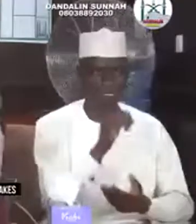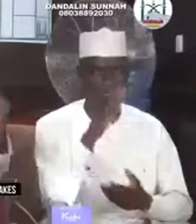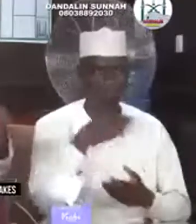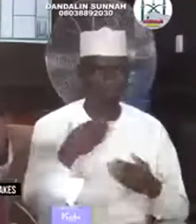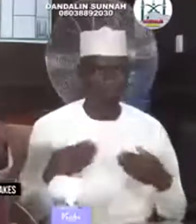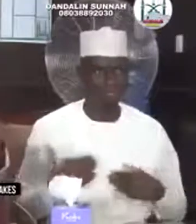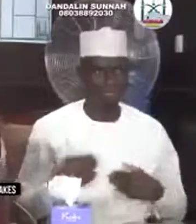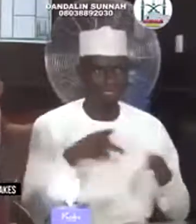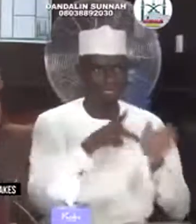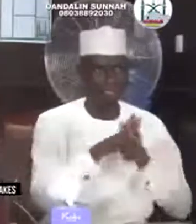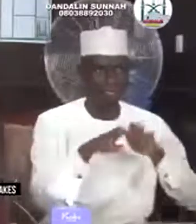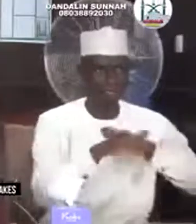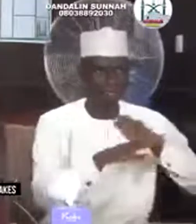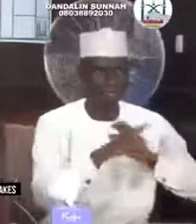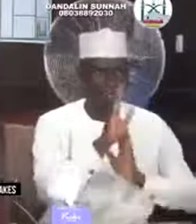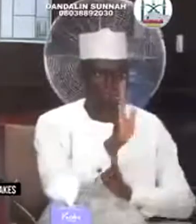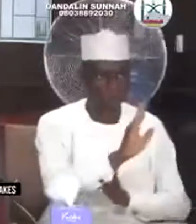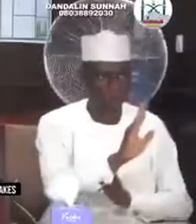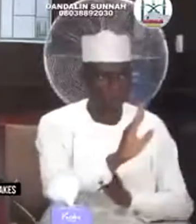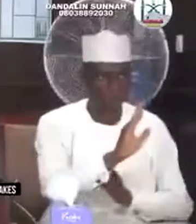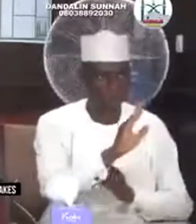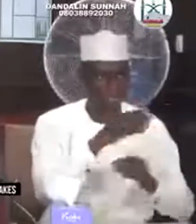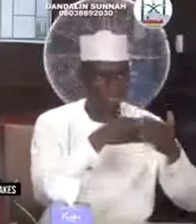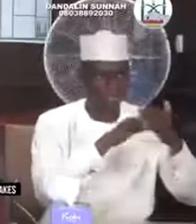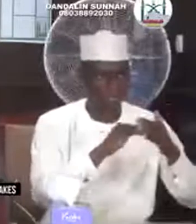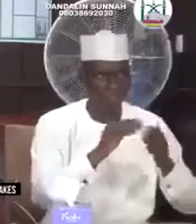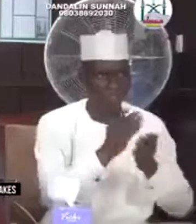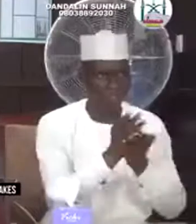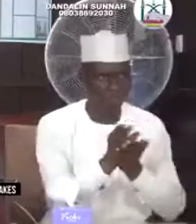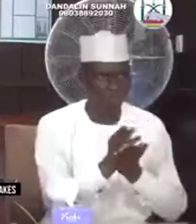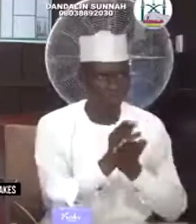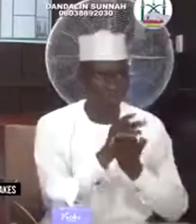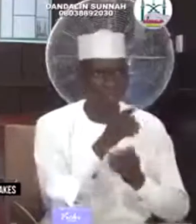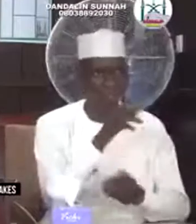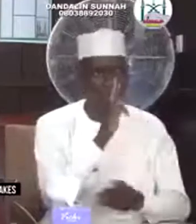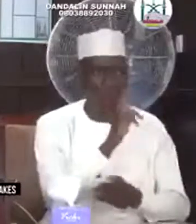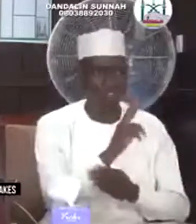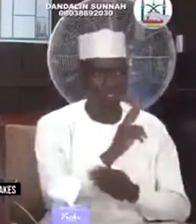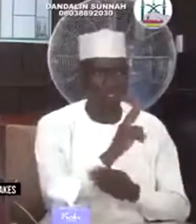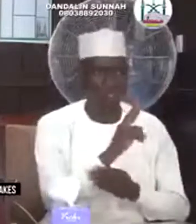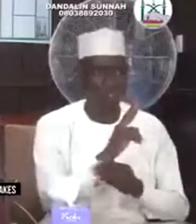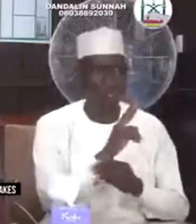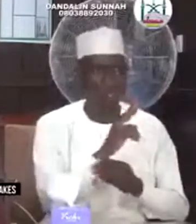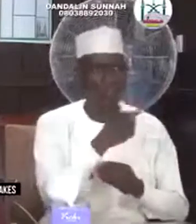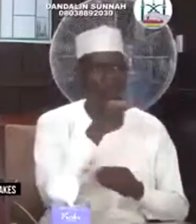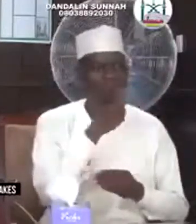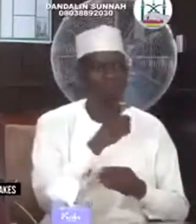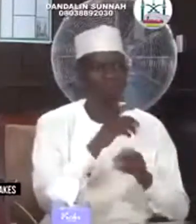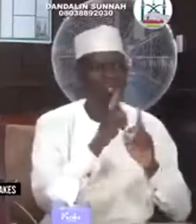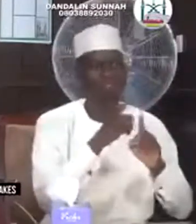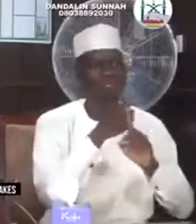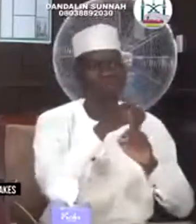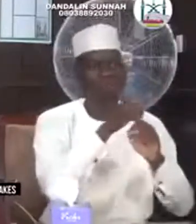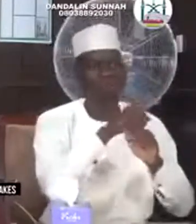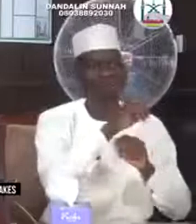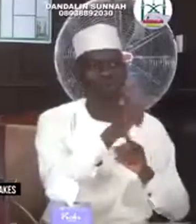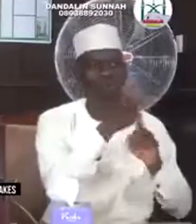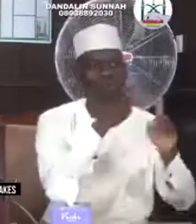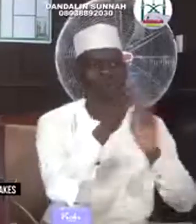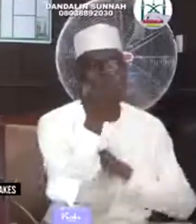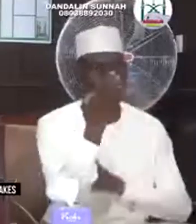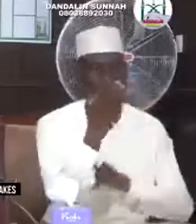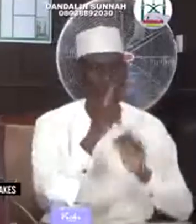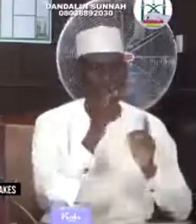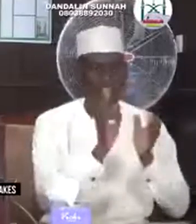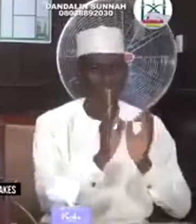Anybody killed under your regime, you are responsible for that blood. If you have done your best, I can say yes, Allah can forgive you.